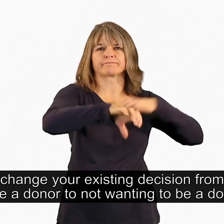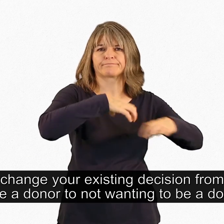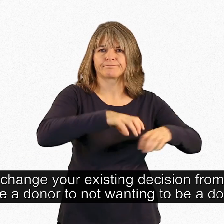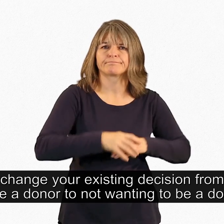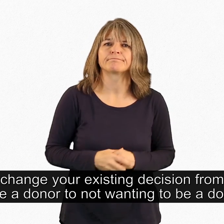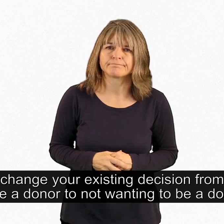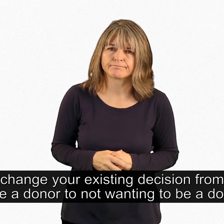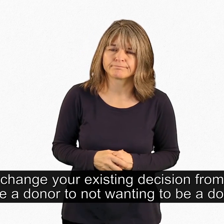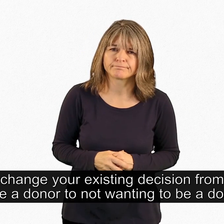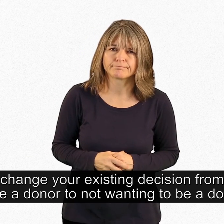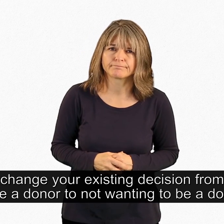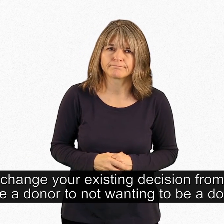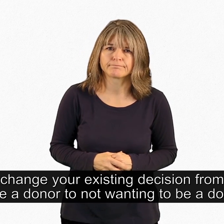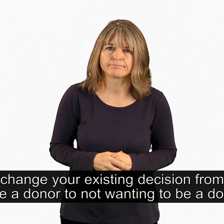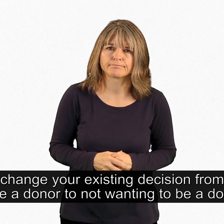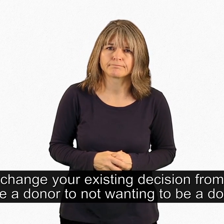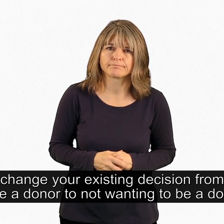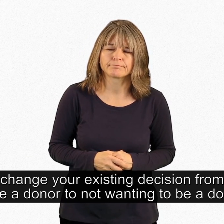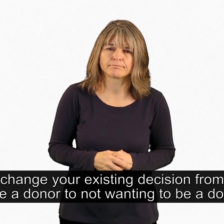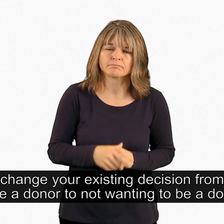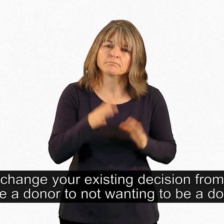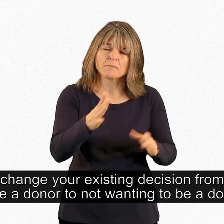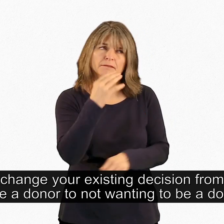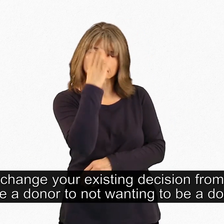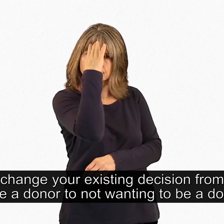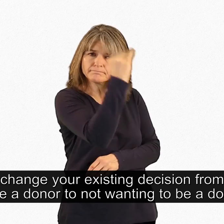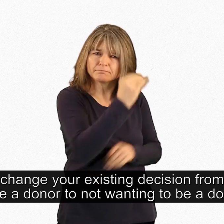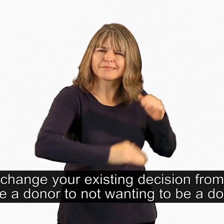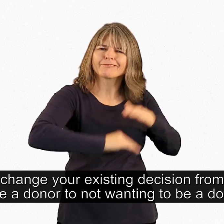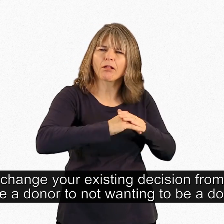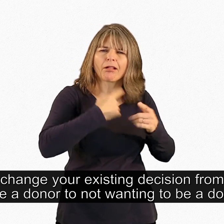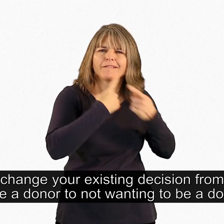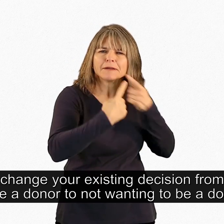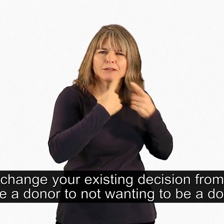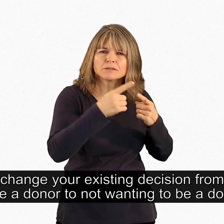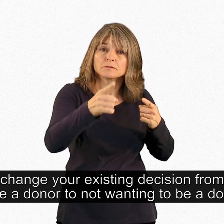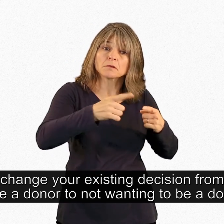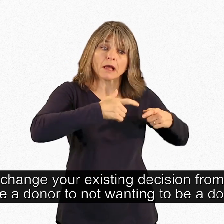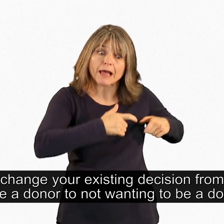This will change your existing decision from wanting to be a donor to not wanting to be a donor